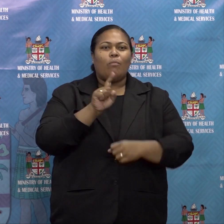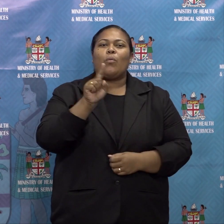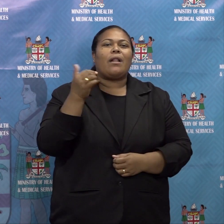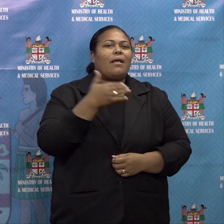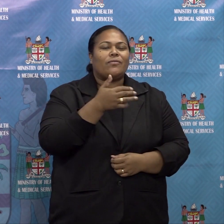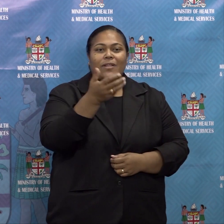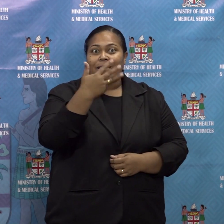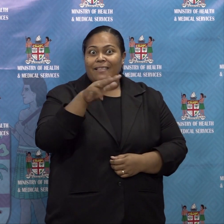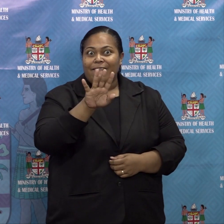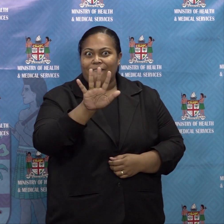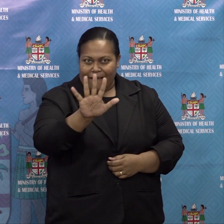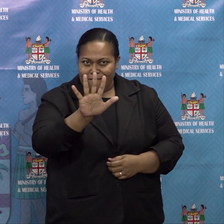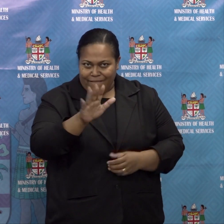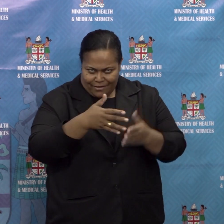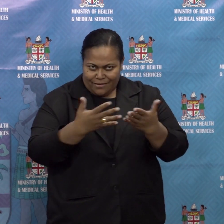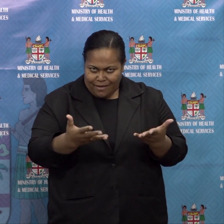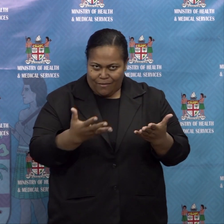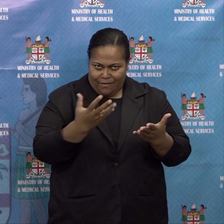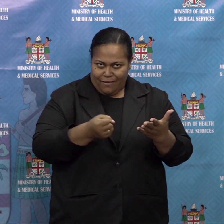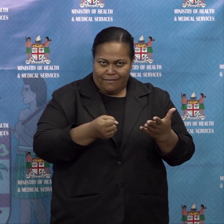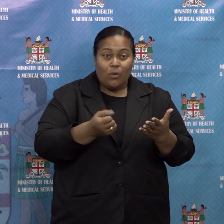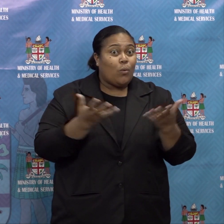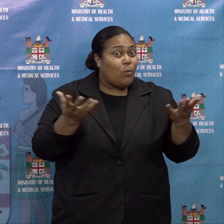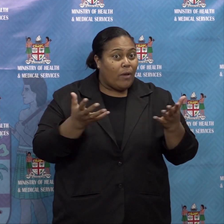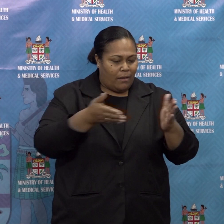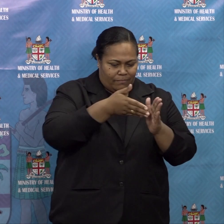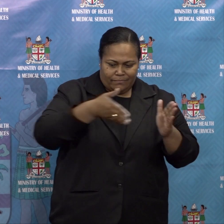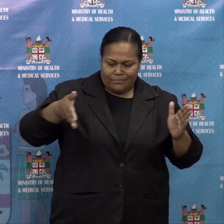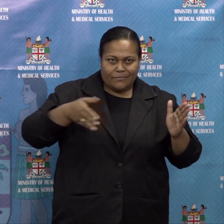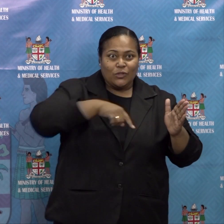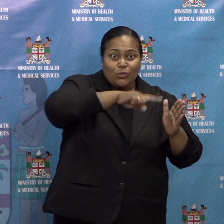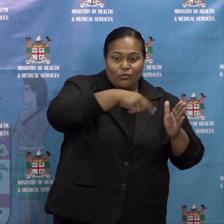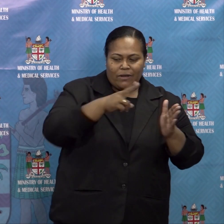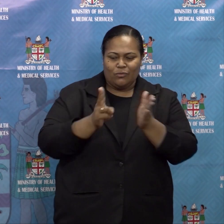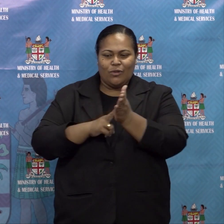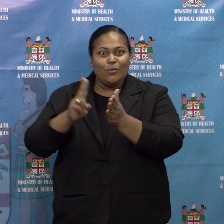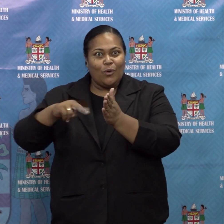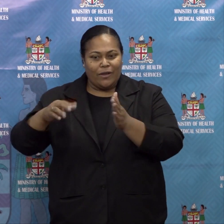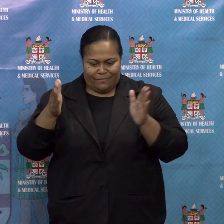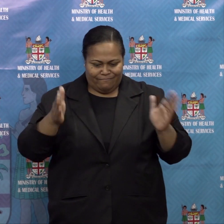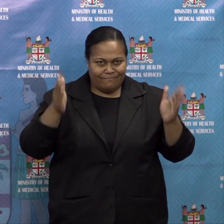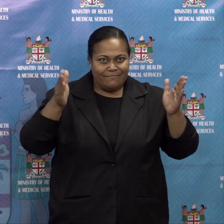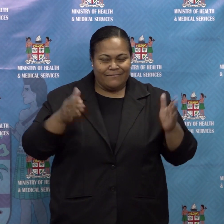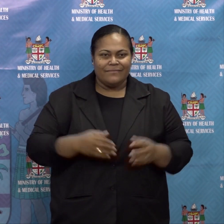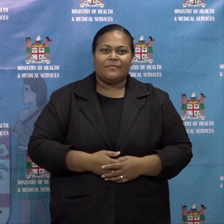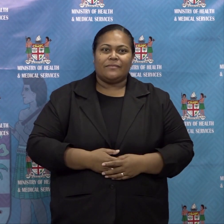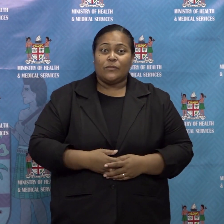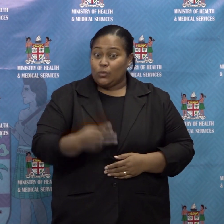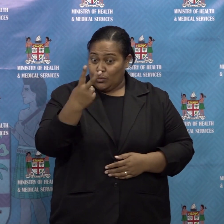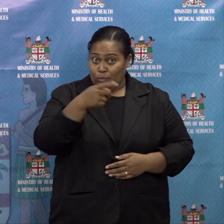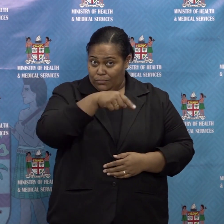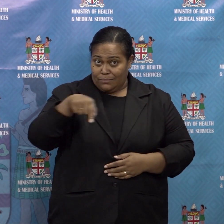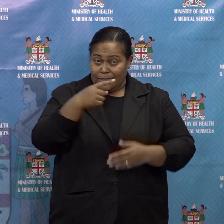active cases, and these are all within the Suva containment area. 2 of these active